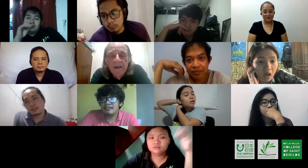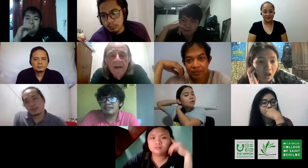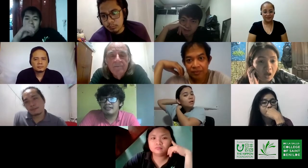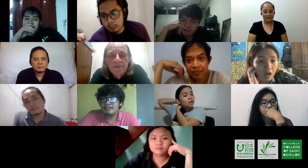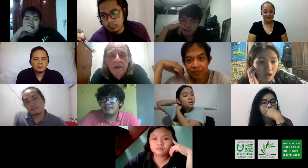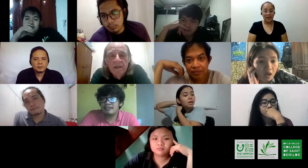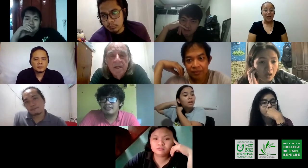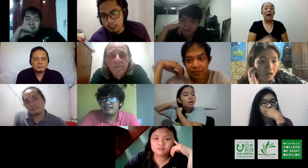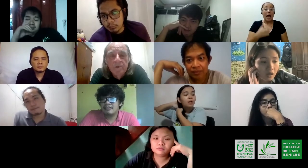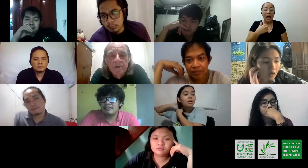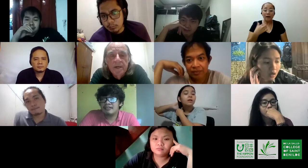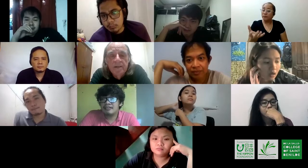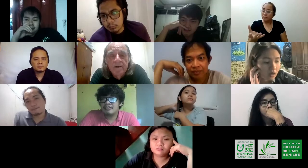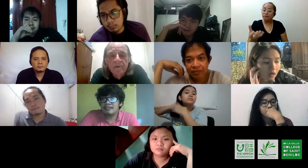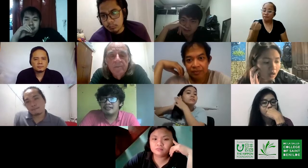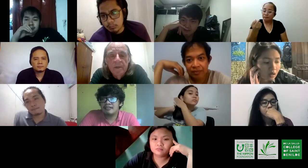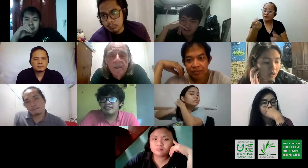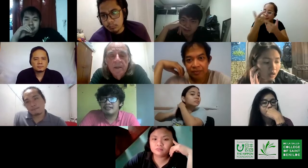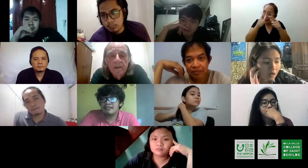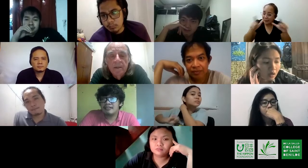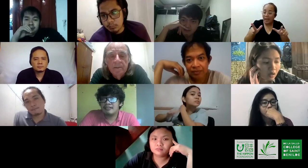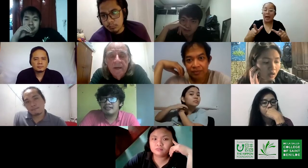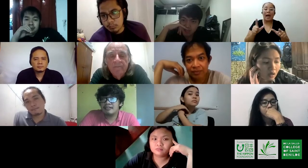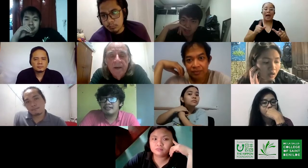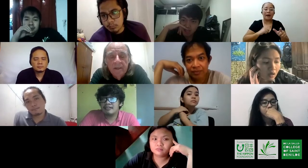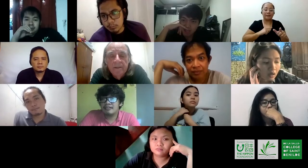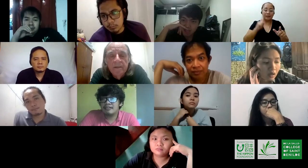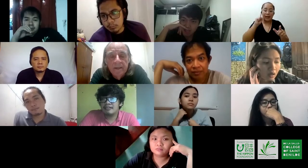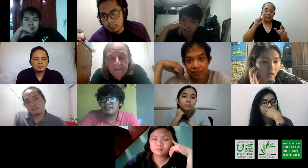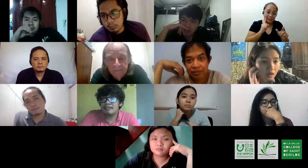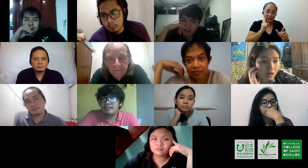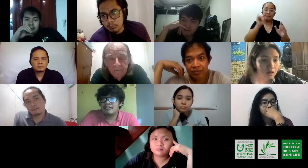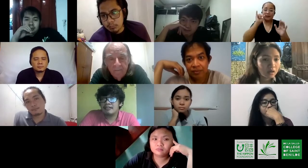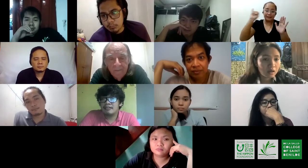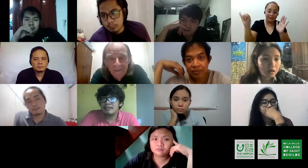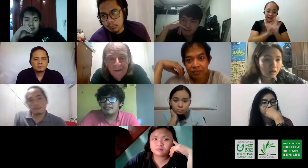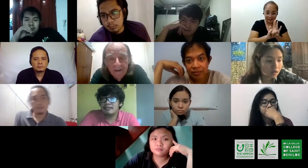They're going to have a sign language and a deaf identity.